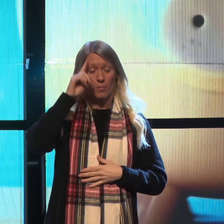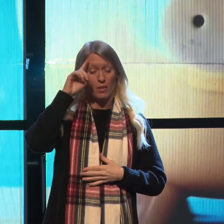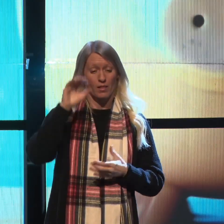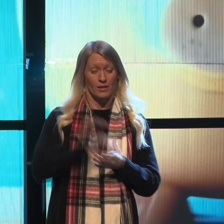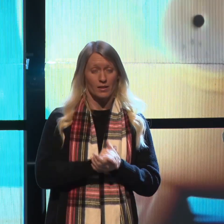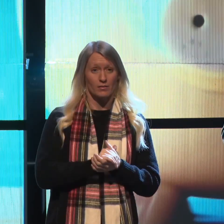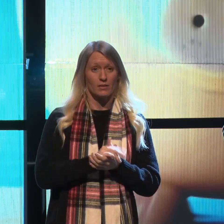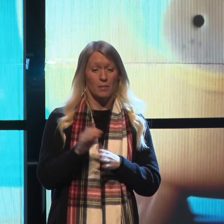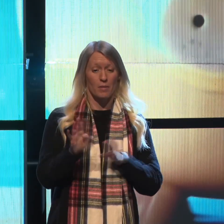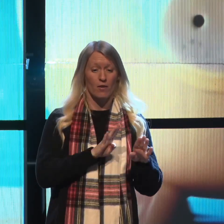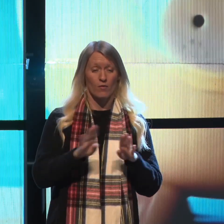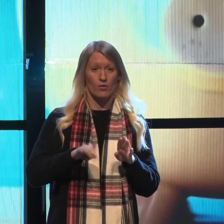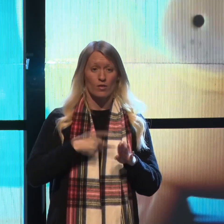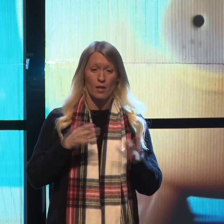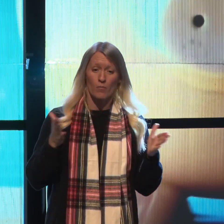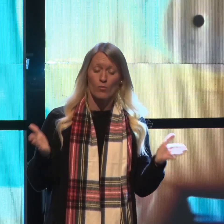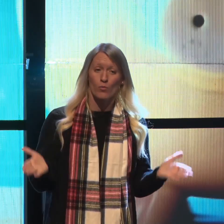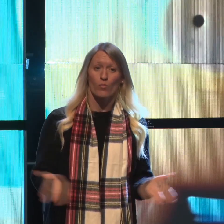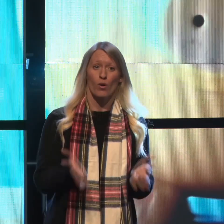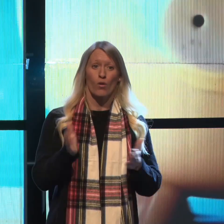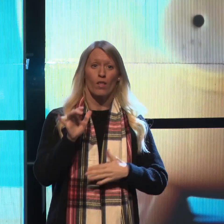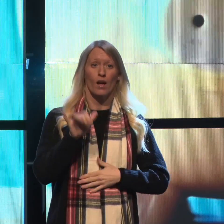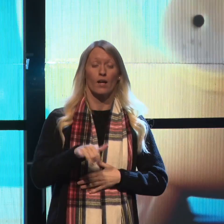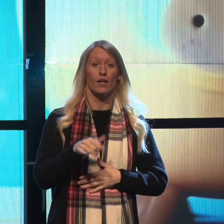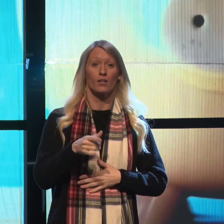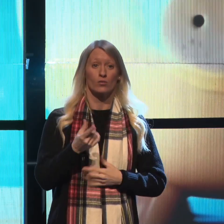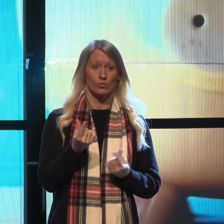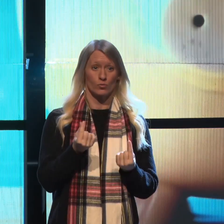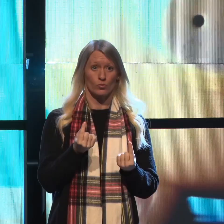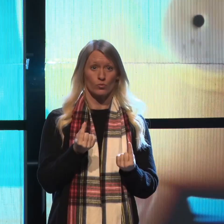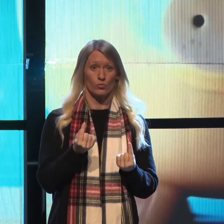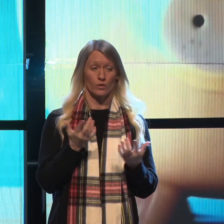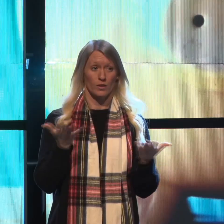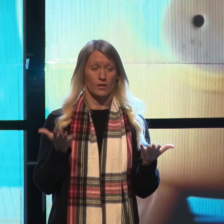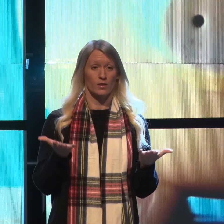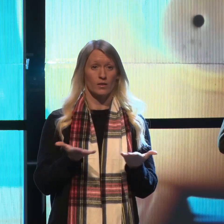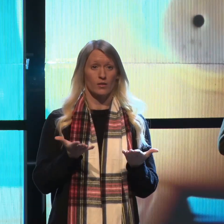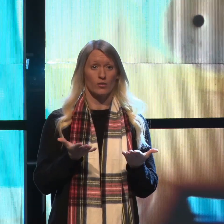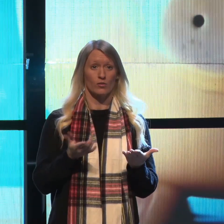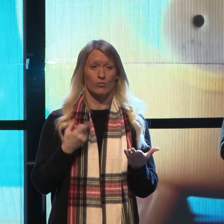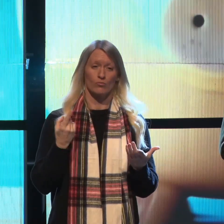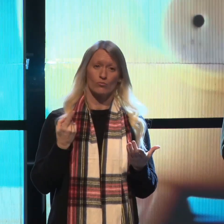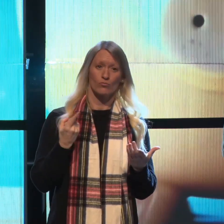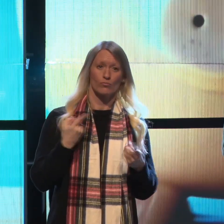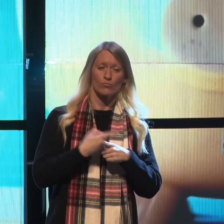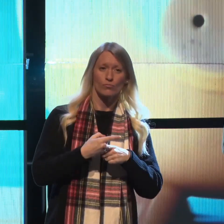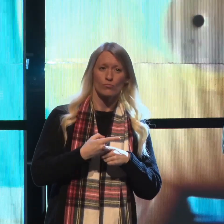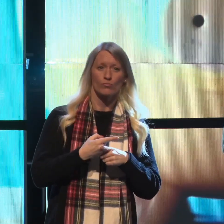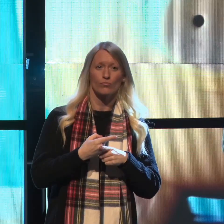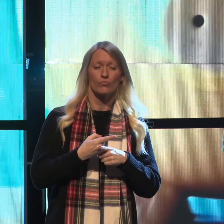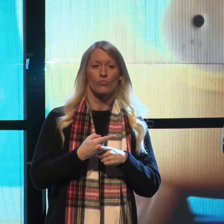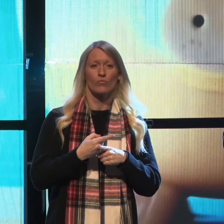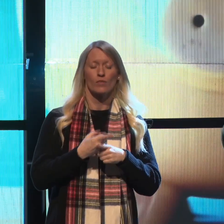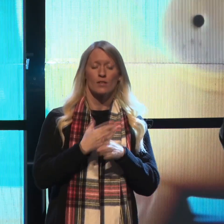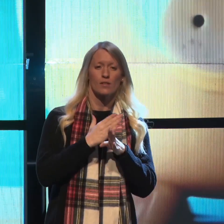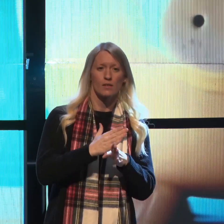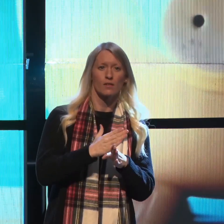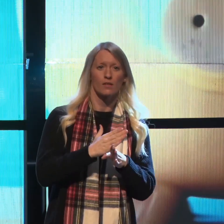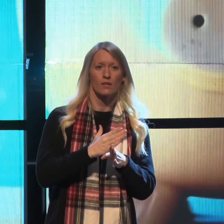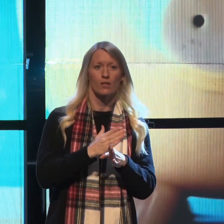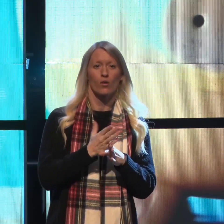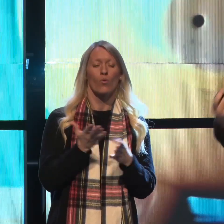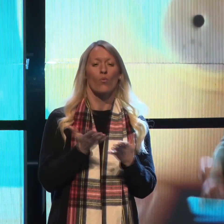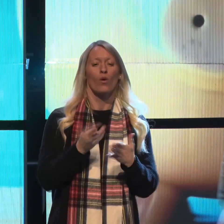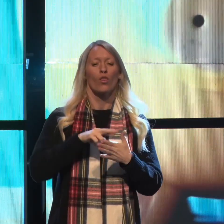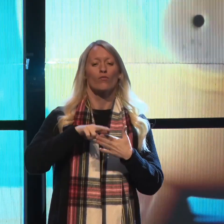what we're going to do is intersect those. Now, what are going to be the results? What is going to be the results?